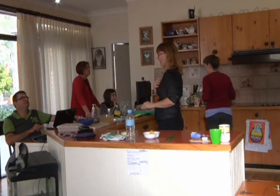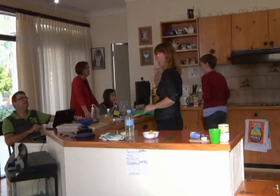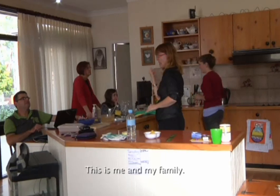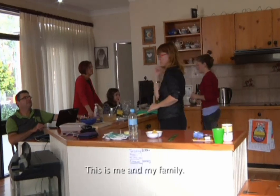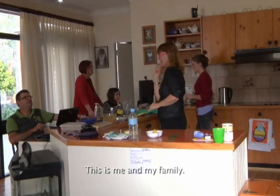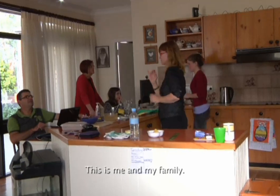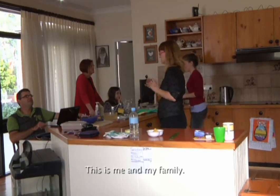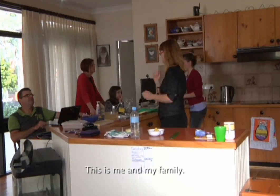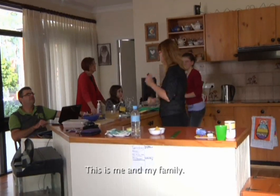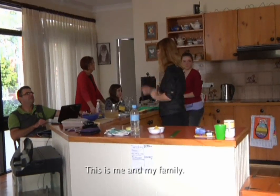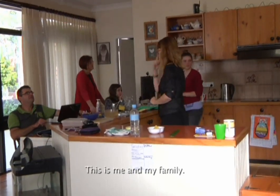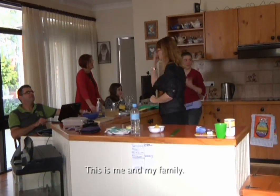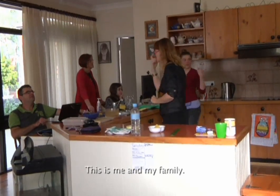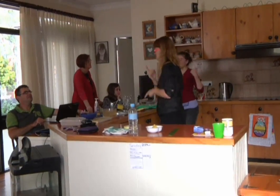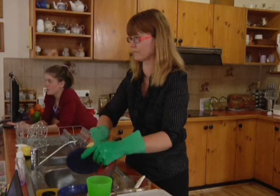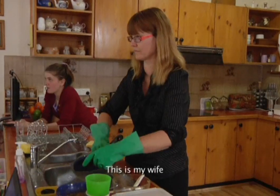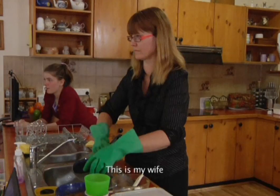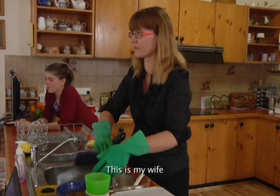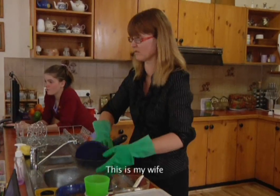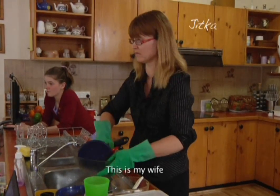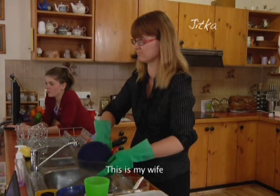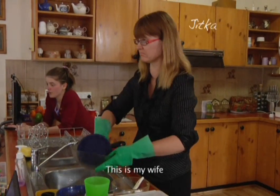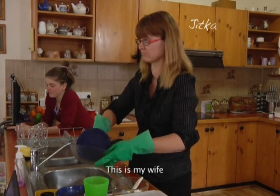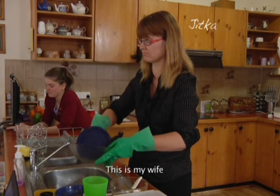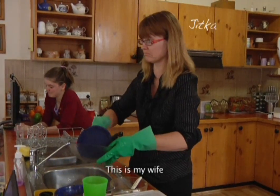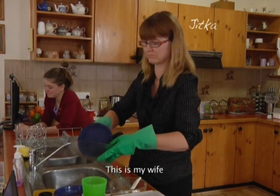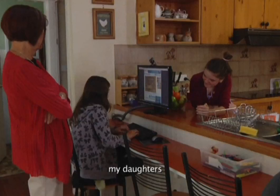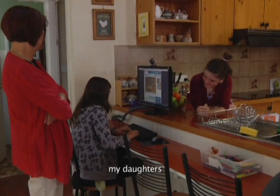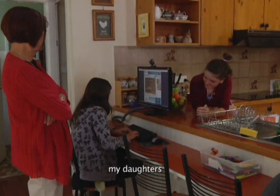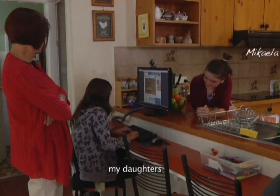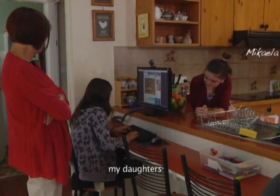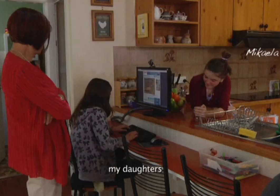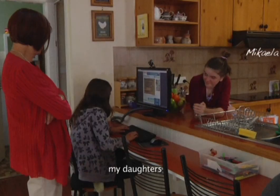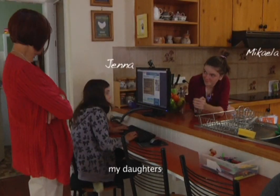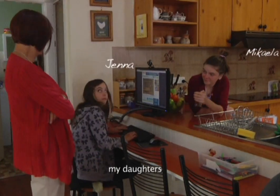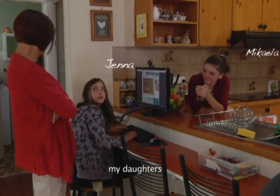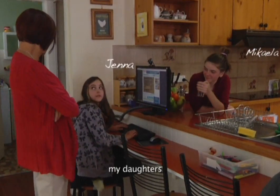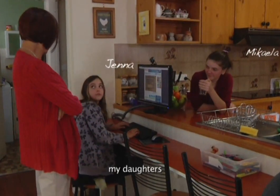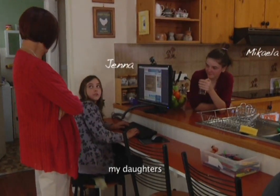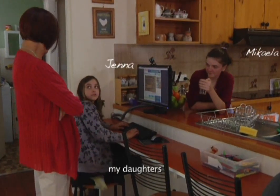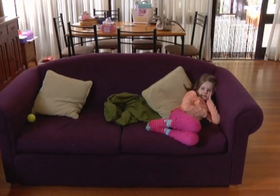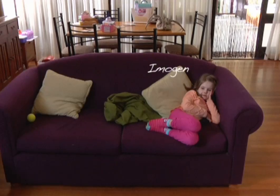This is me and my family. This is my wife Yitka, my daughters Michaela, Jenna,